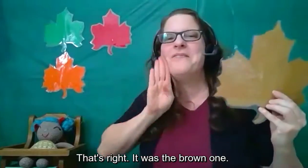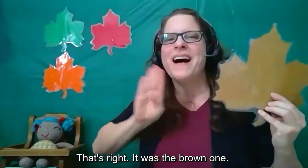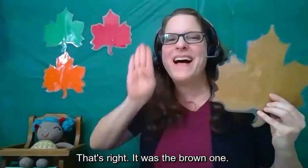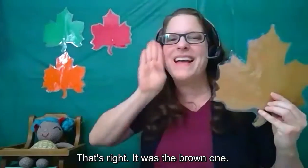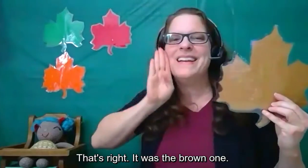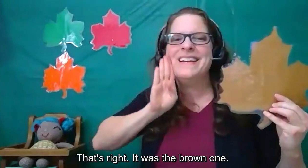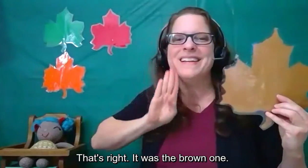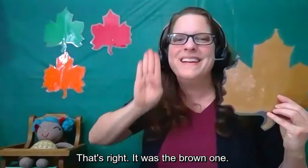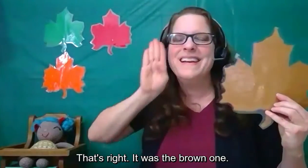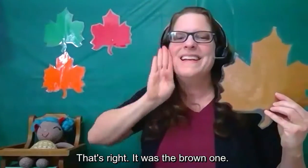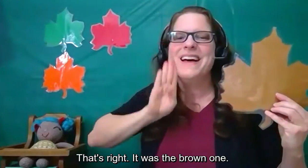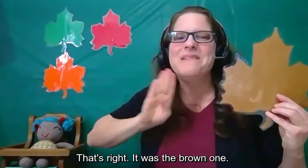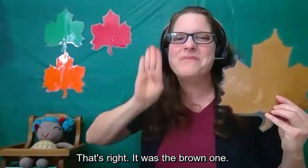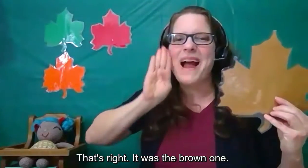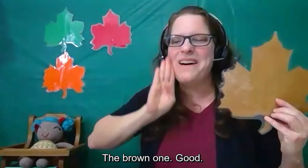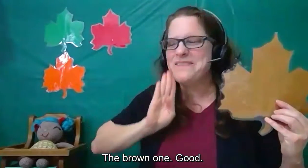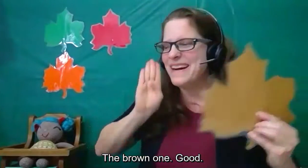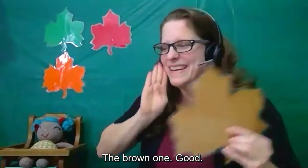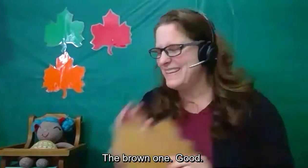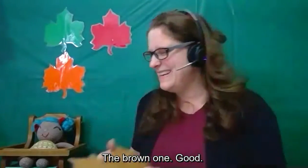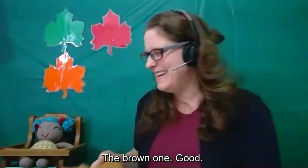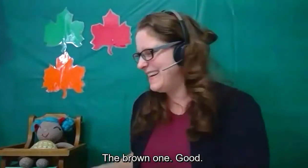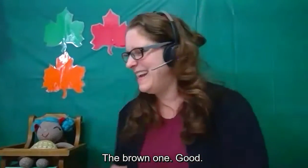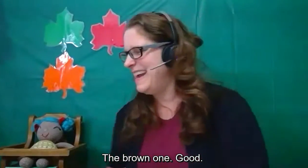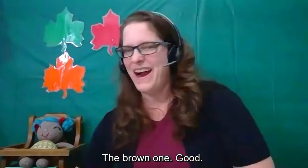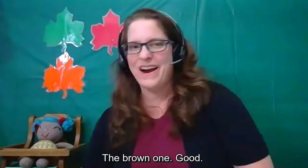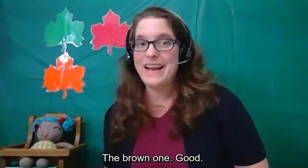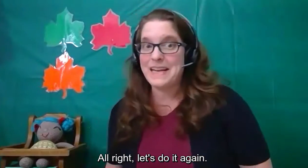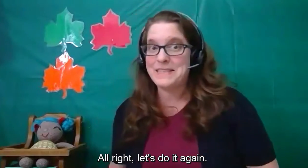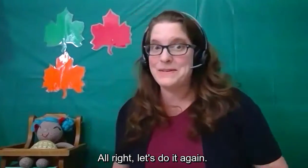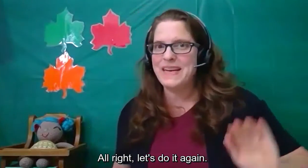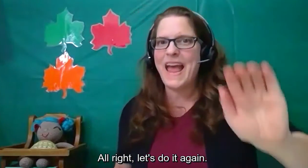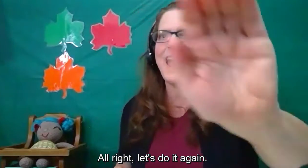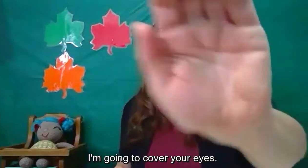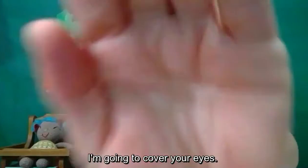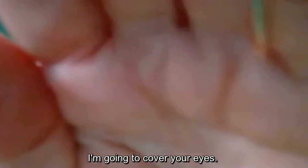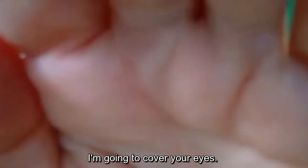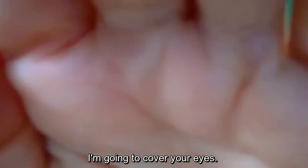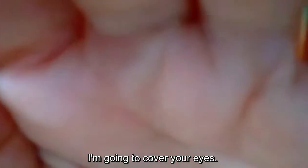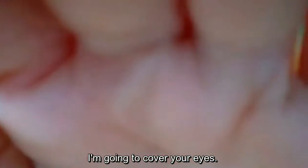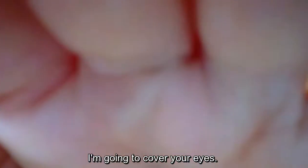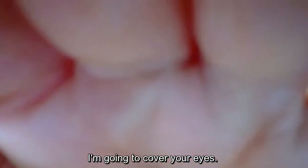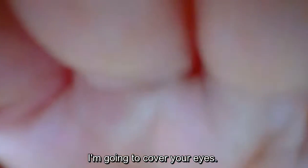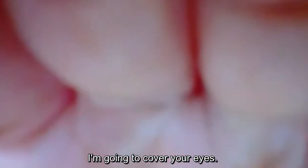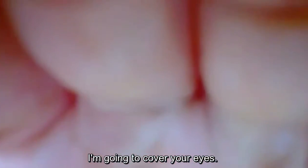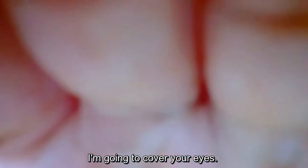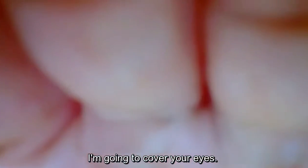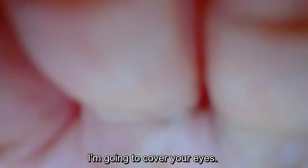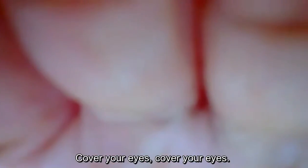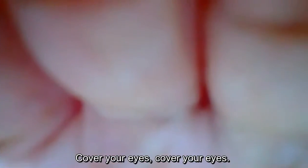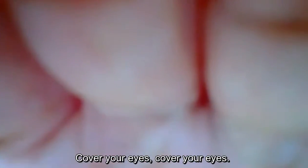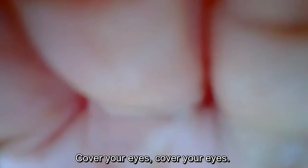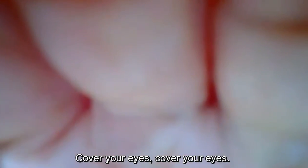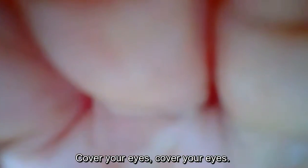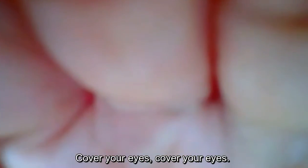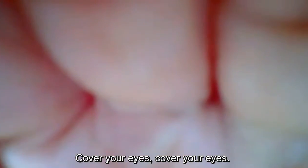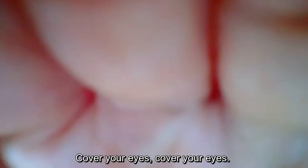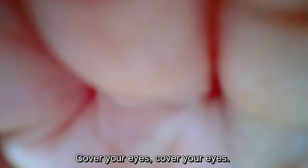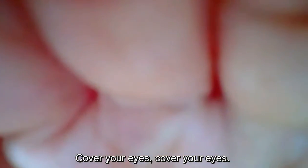brown one. The brown one. Good. All right, let's do it again. I'm going to cover your eyes. Cover your eyes. Cover your eyes.